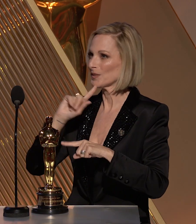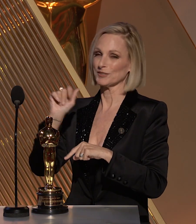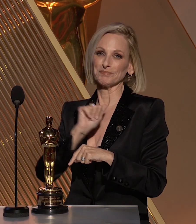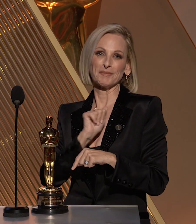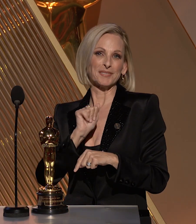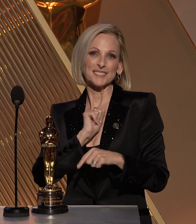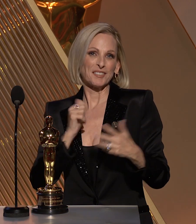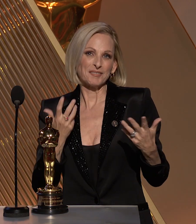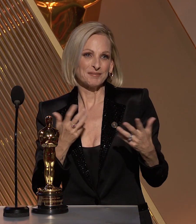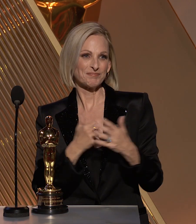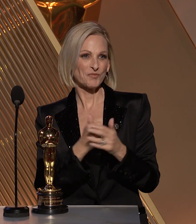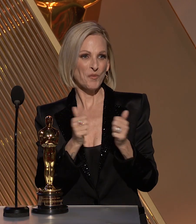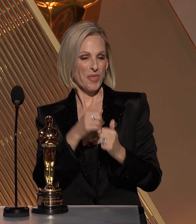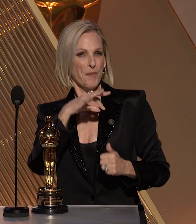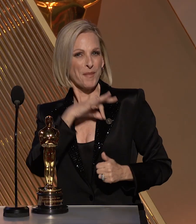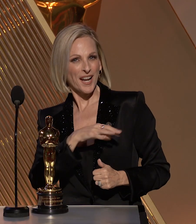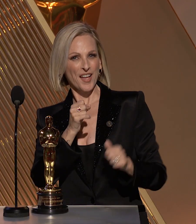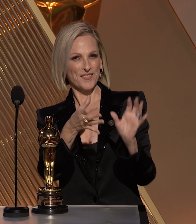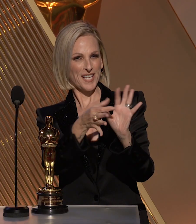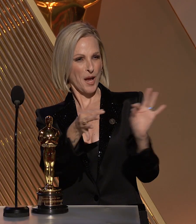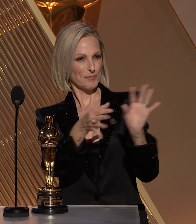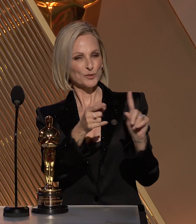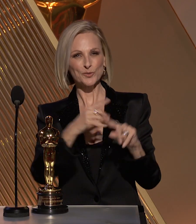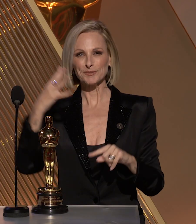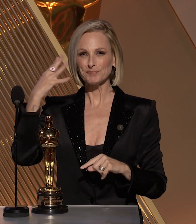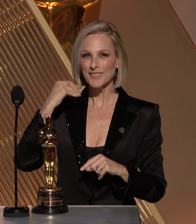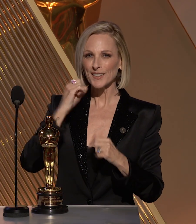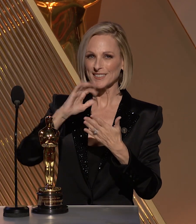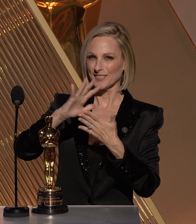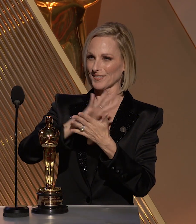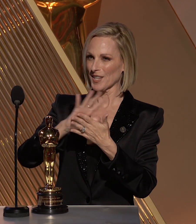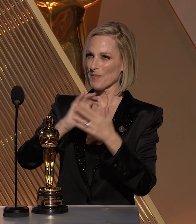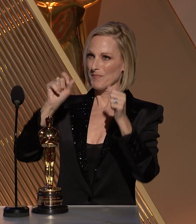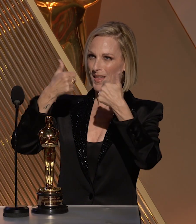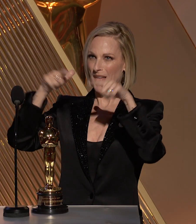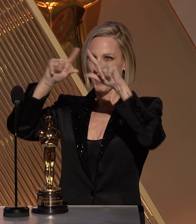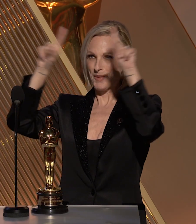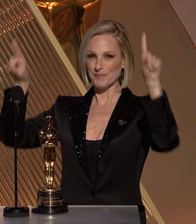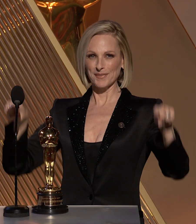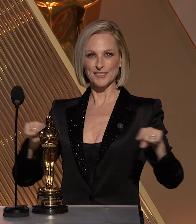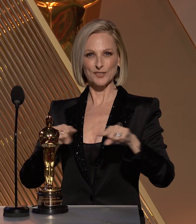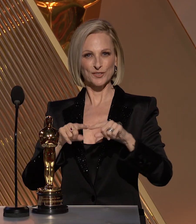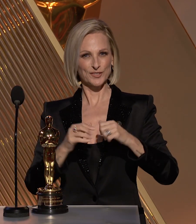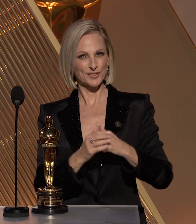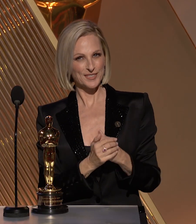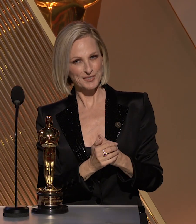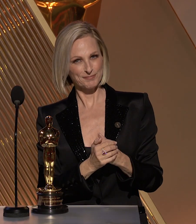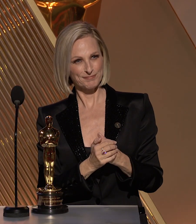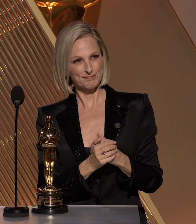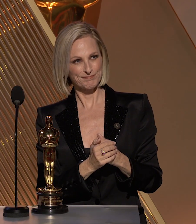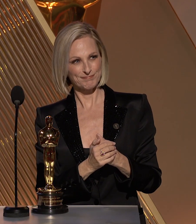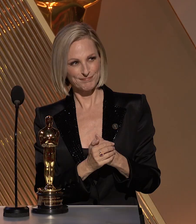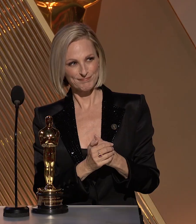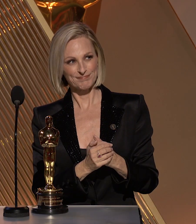friends, or just myself, with the benefit of captions to enhance the experience of a film on the big